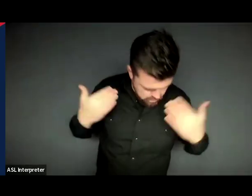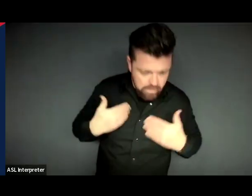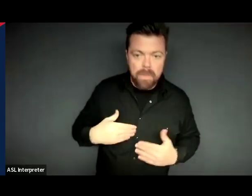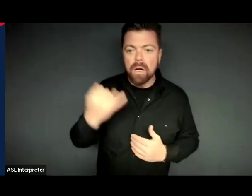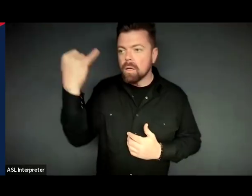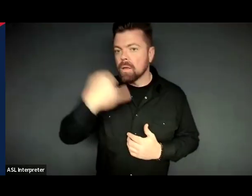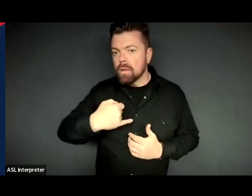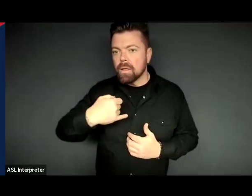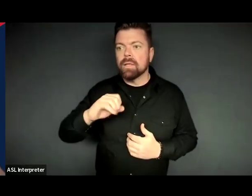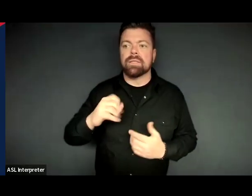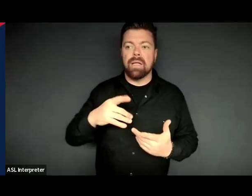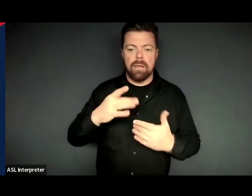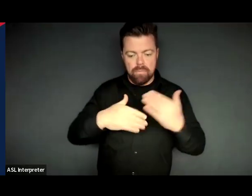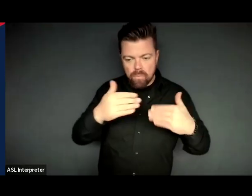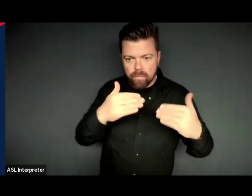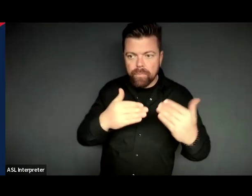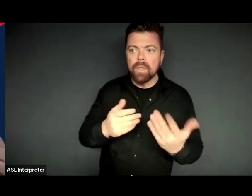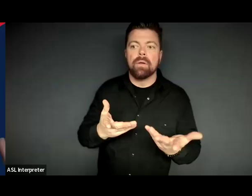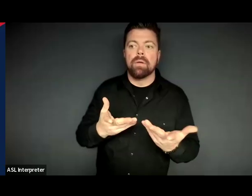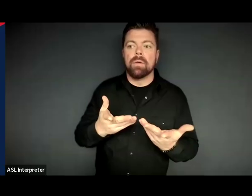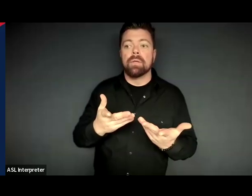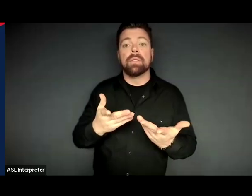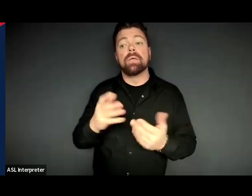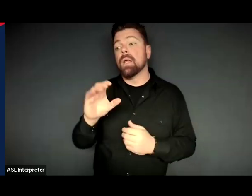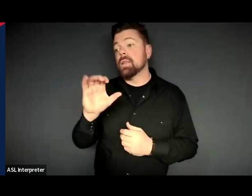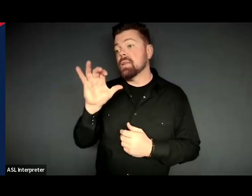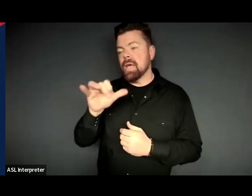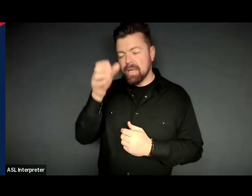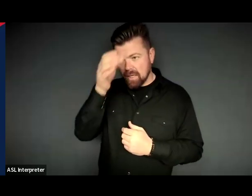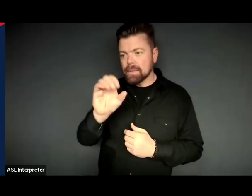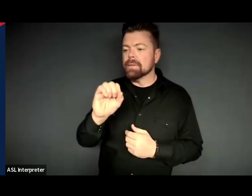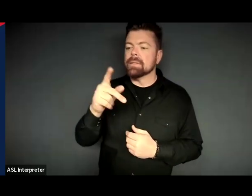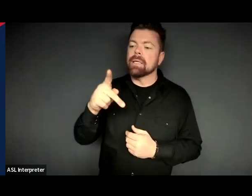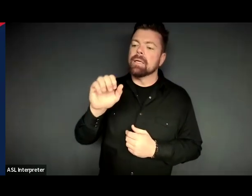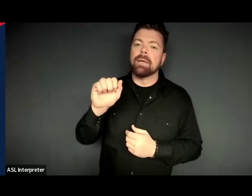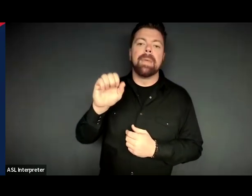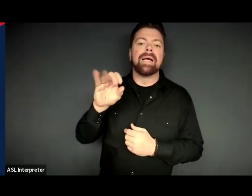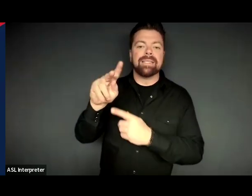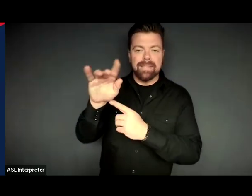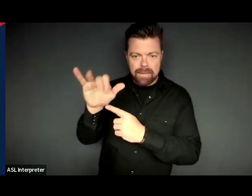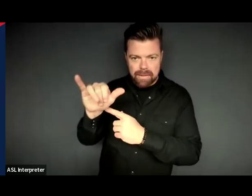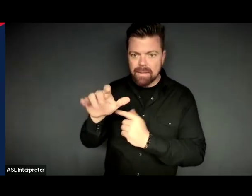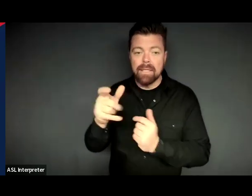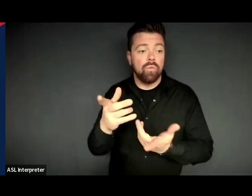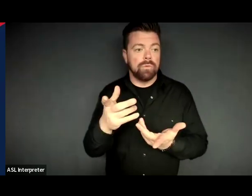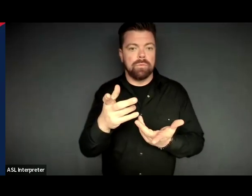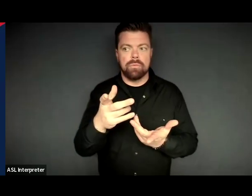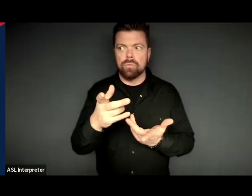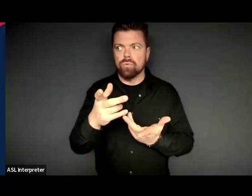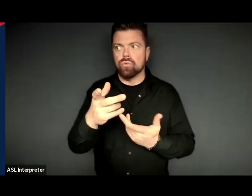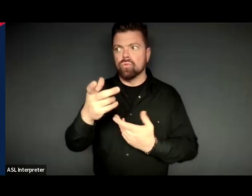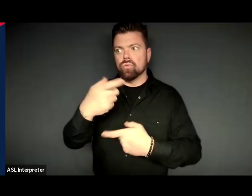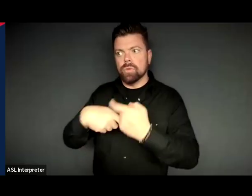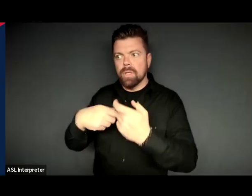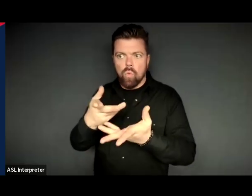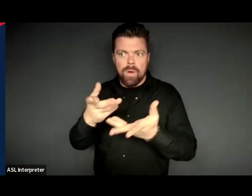your spasticity. Some people use their spasticity to help them transfer, so they don't want it to be completely gone. But, there's all